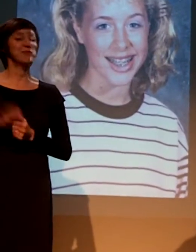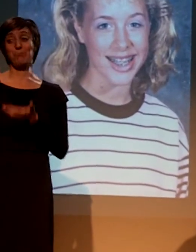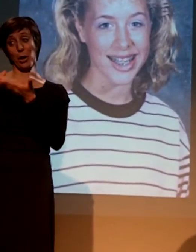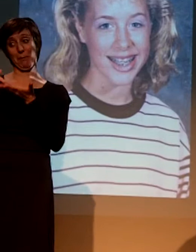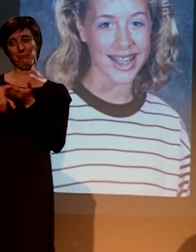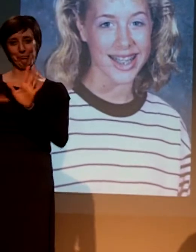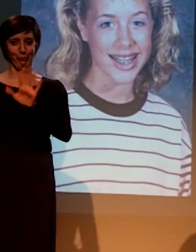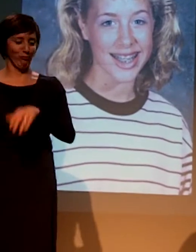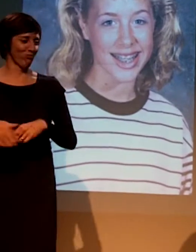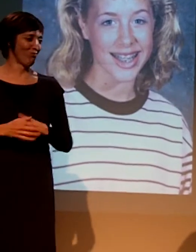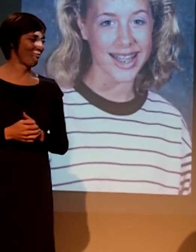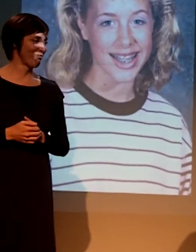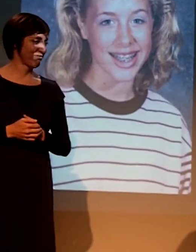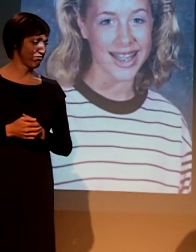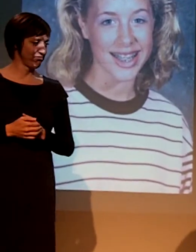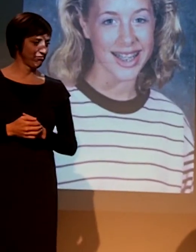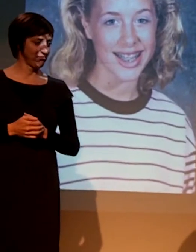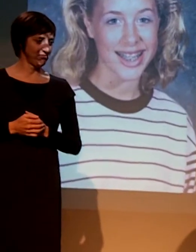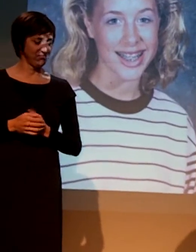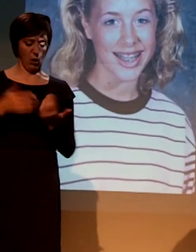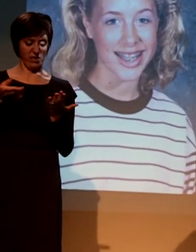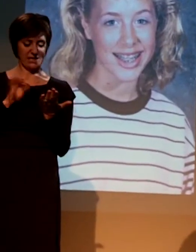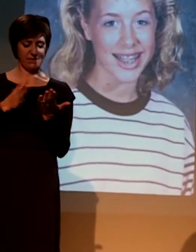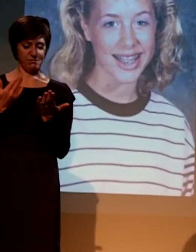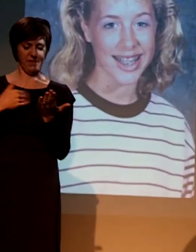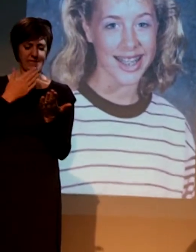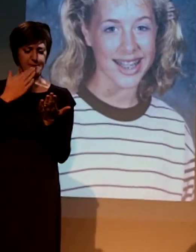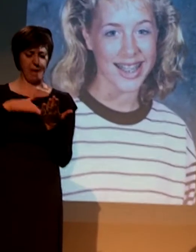Pardon me. This is bad.